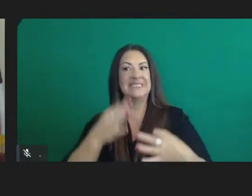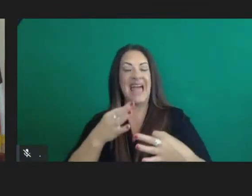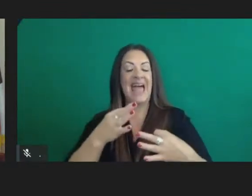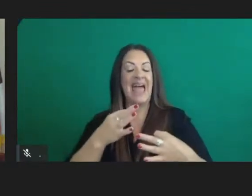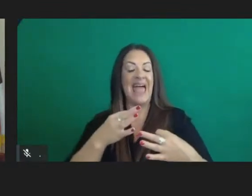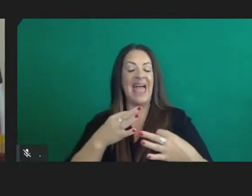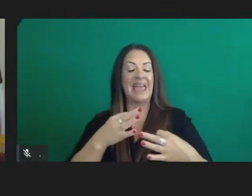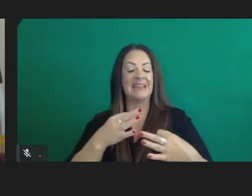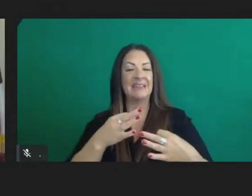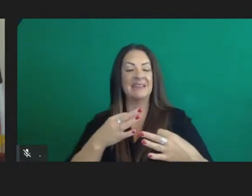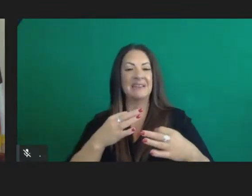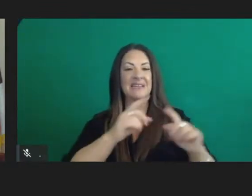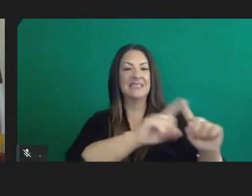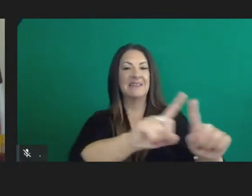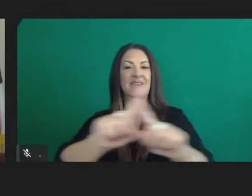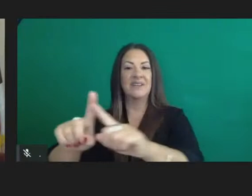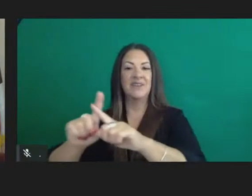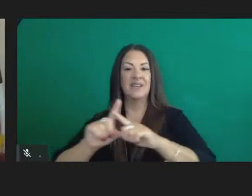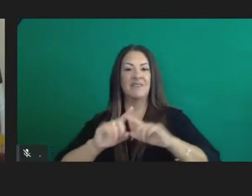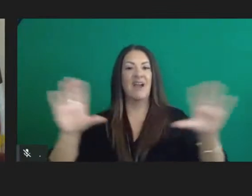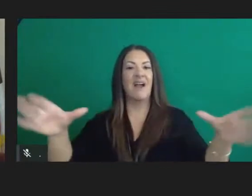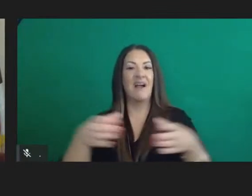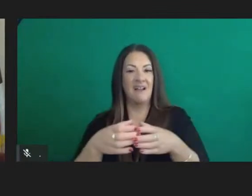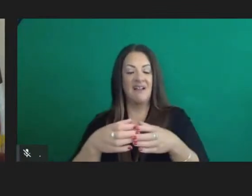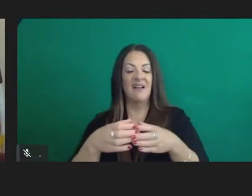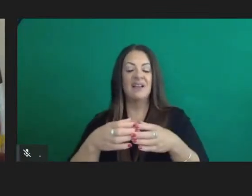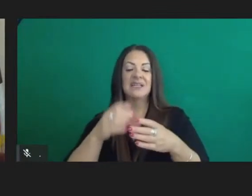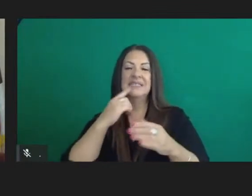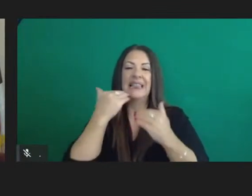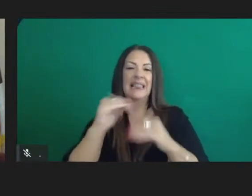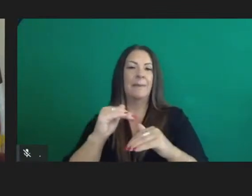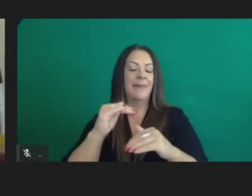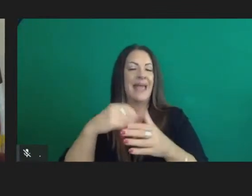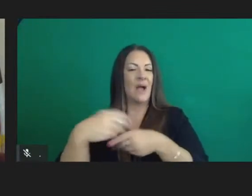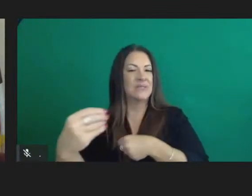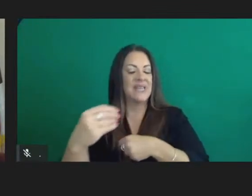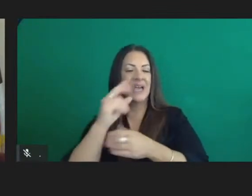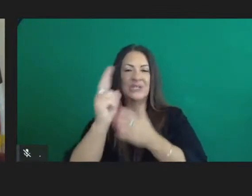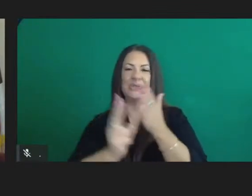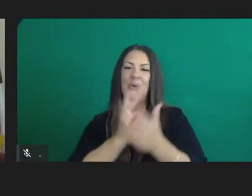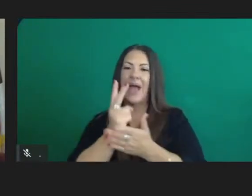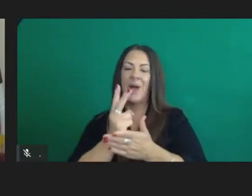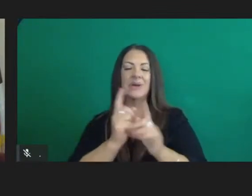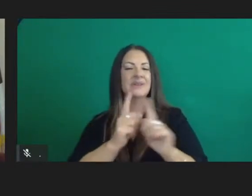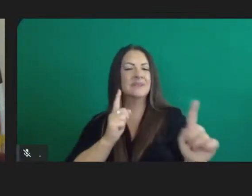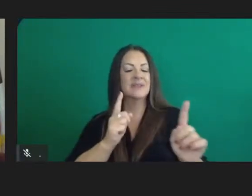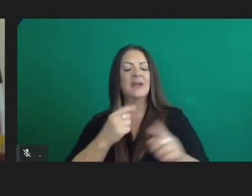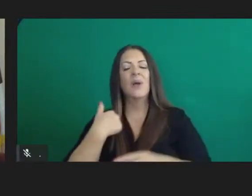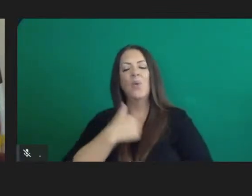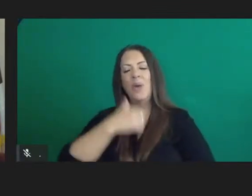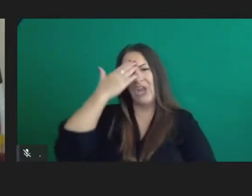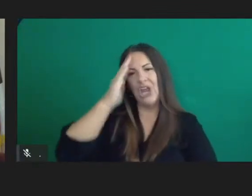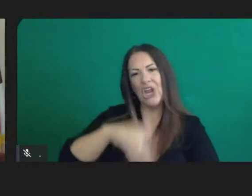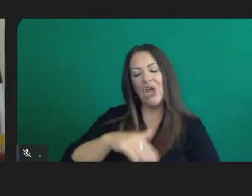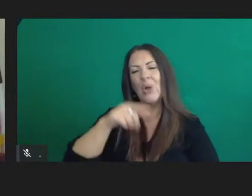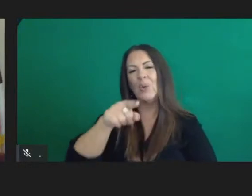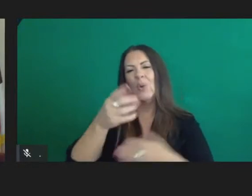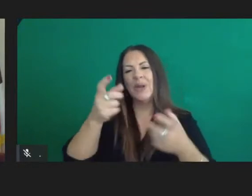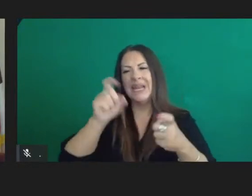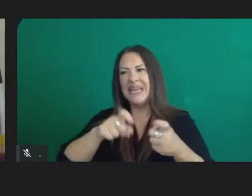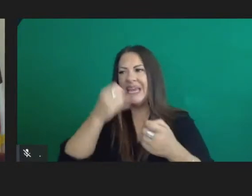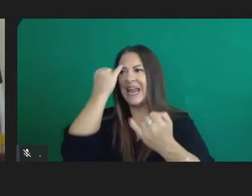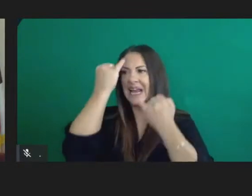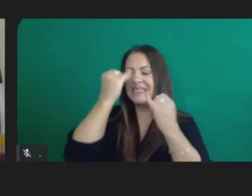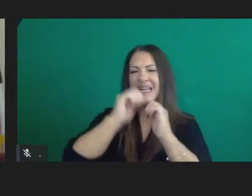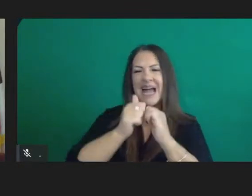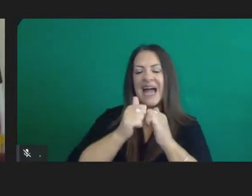think acknowledging that we all need our tools to get through this, that we all need tools to reduce risk, protect ourselves